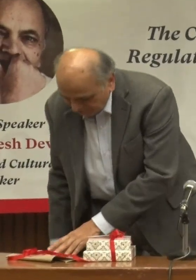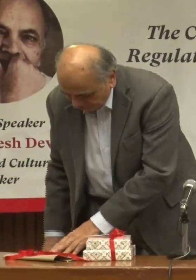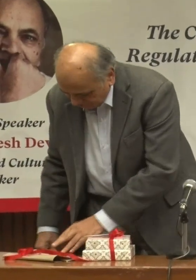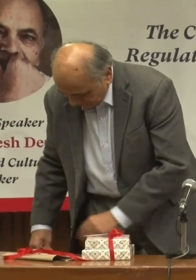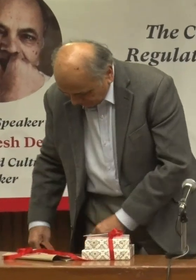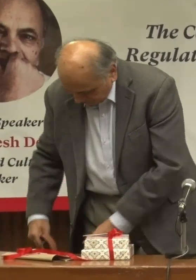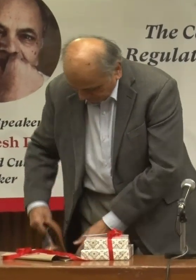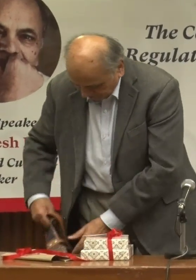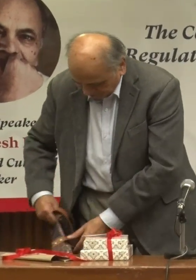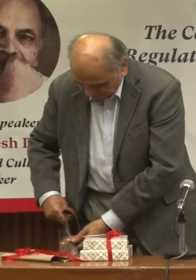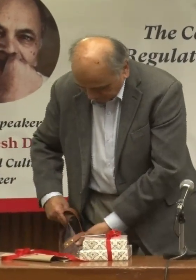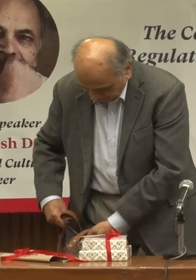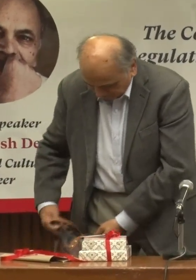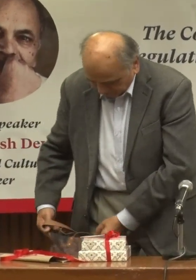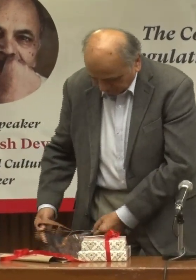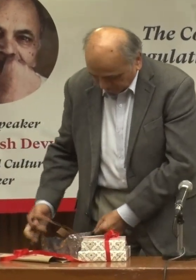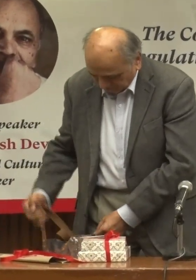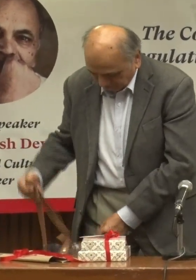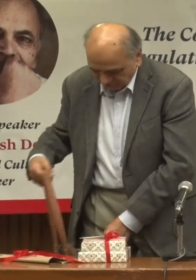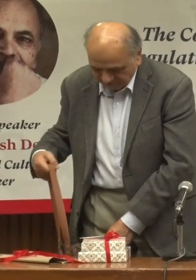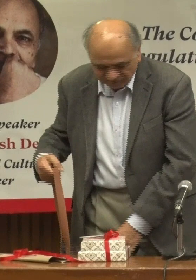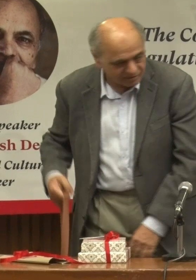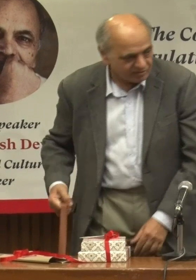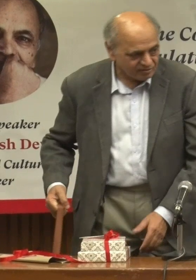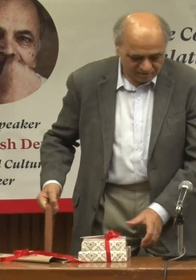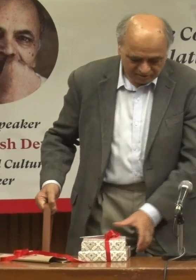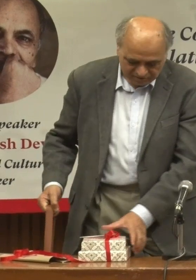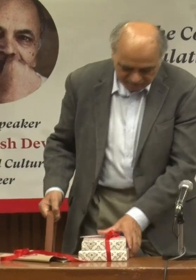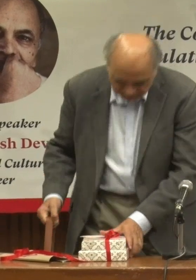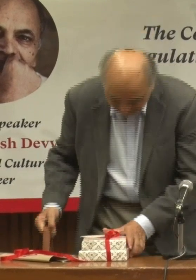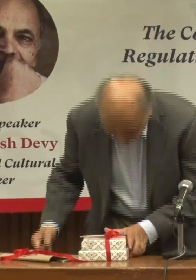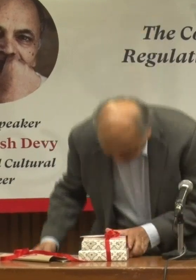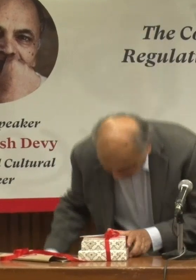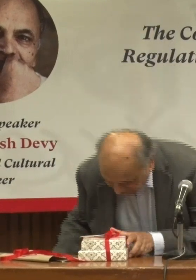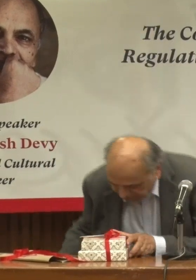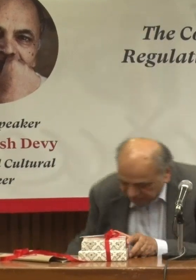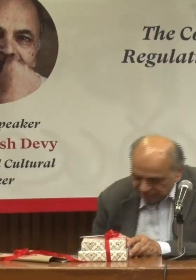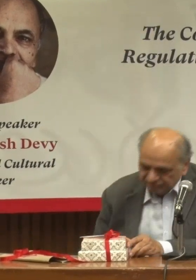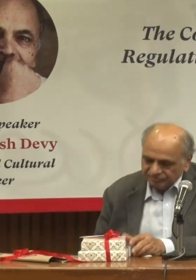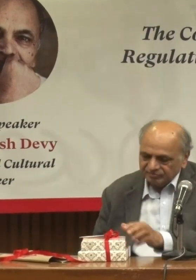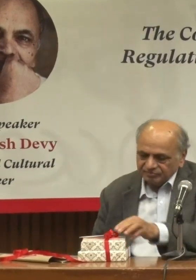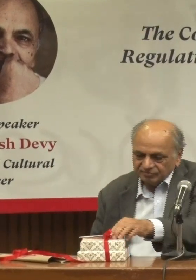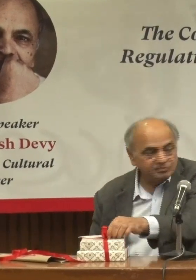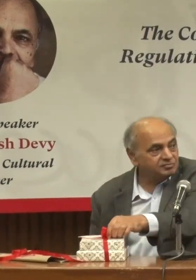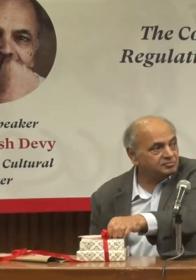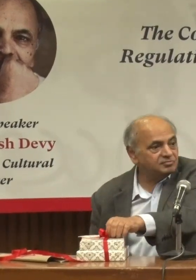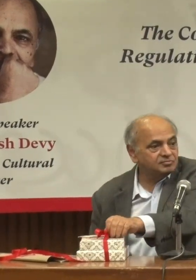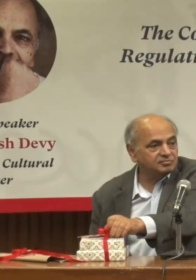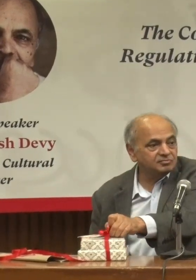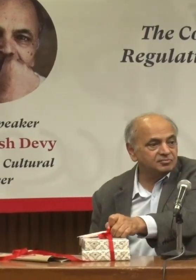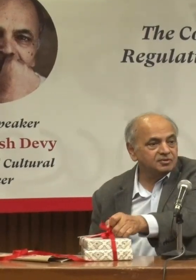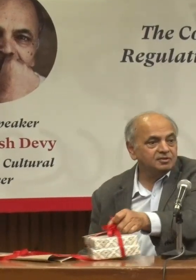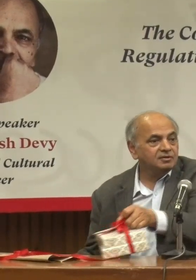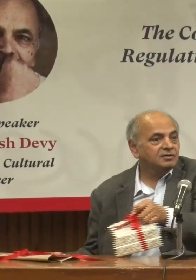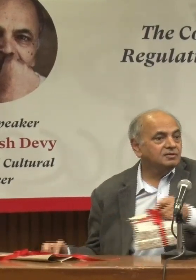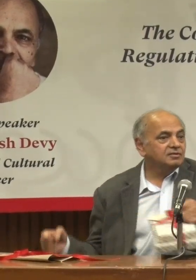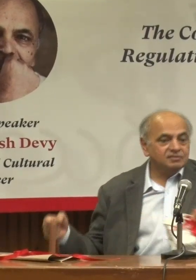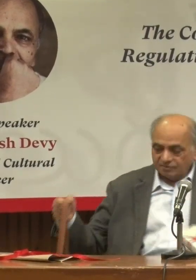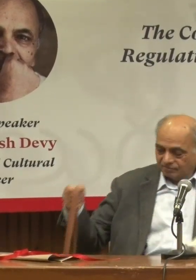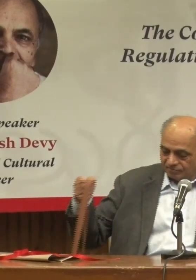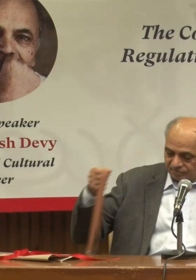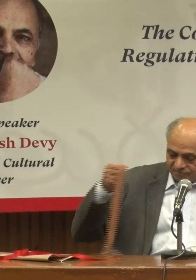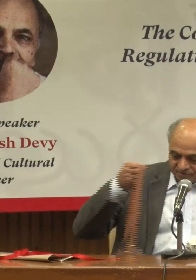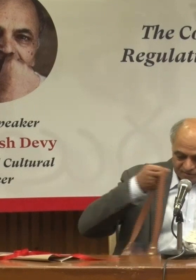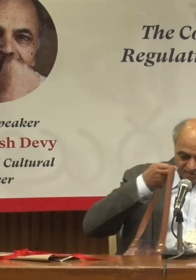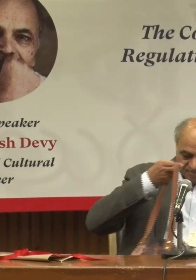available for everyone to read. We want, as Aditya said, there are 25 reform ideas there for governments, and we want everyone